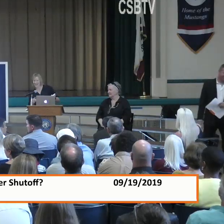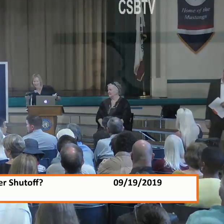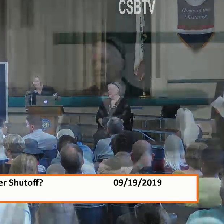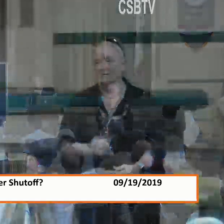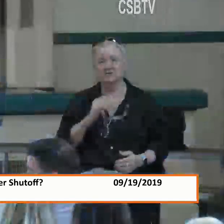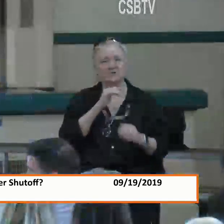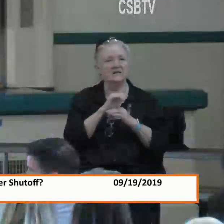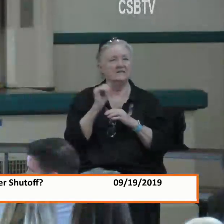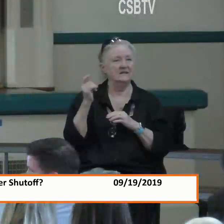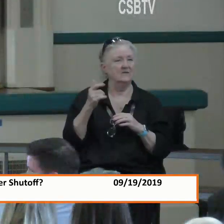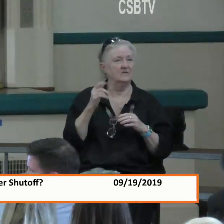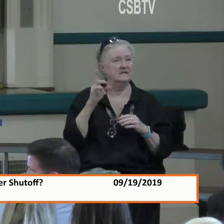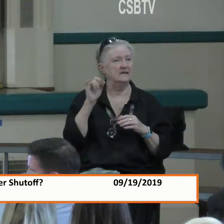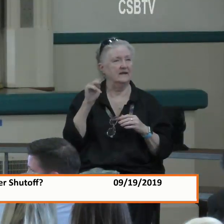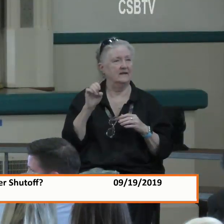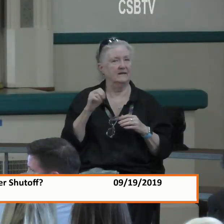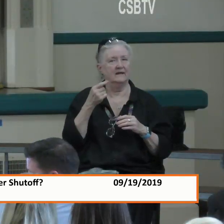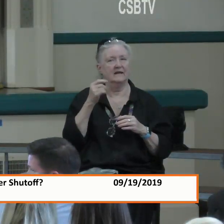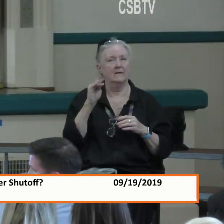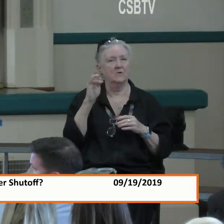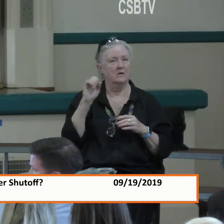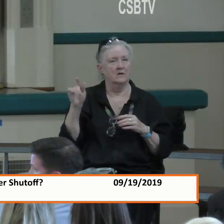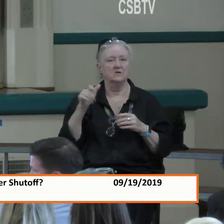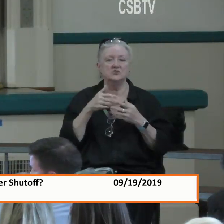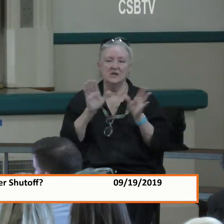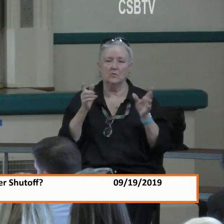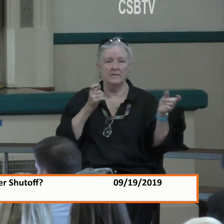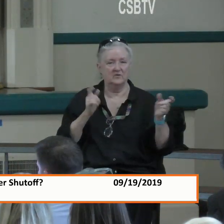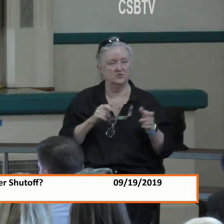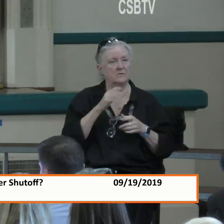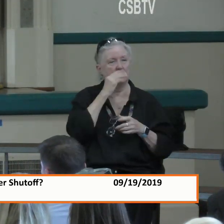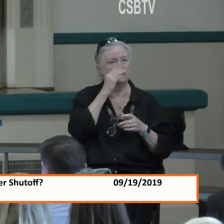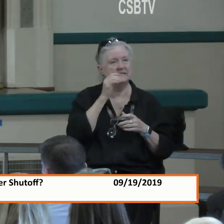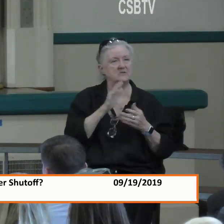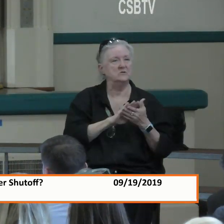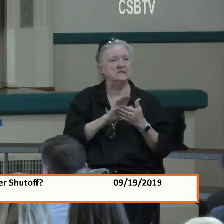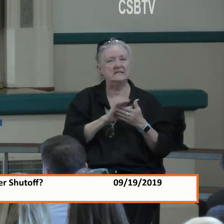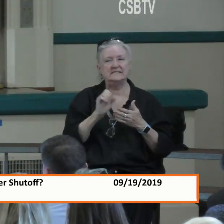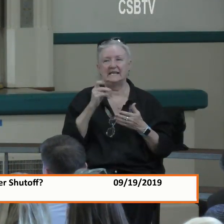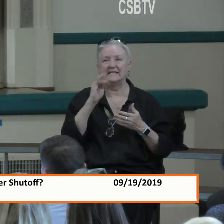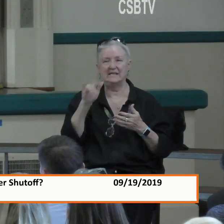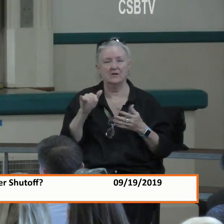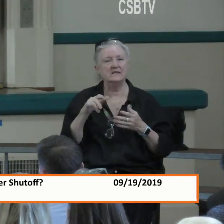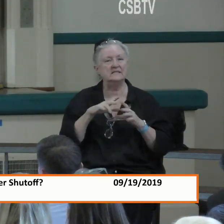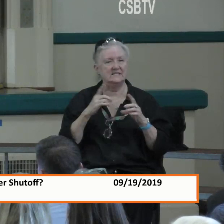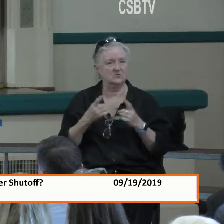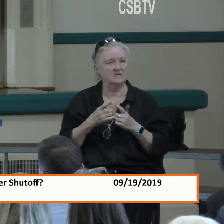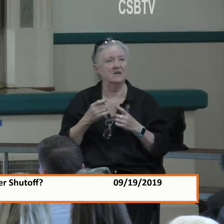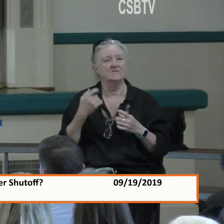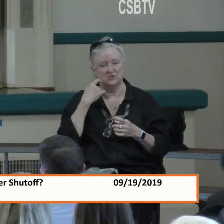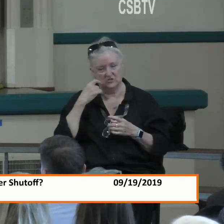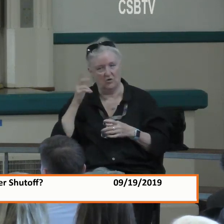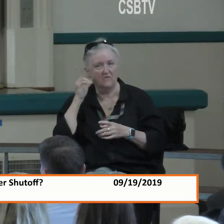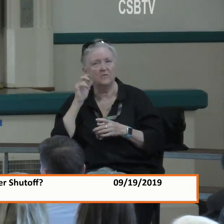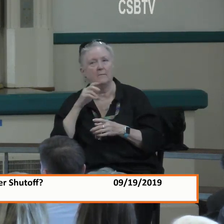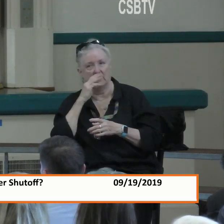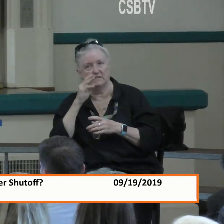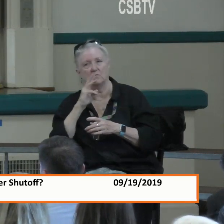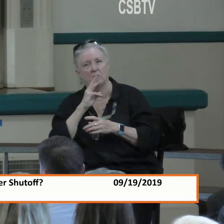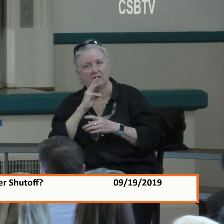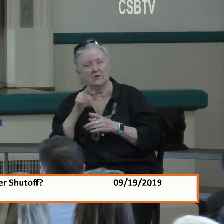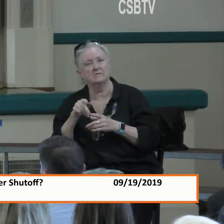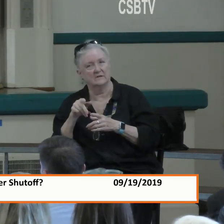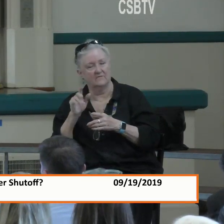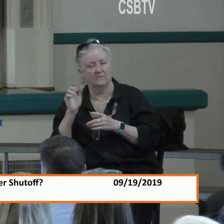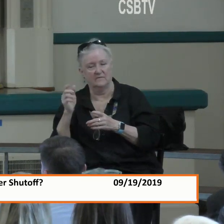Good evening, everyone. Diane Gabriel, General Manager, Montecito Sanitary District. So you've just heard from Montecito Water District that they're going to have water